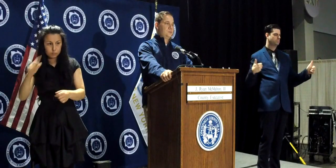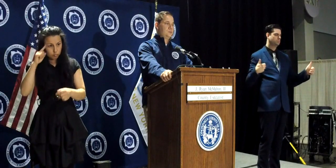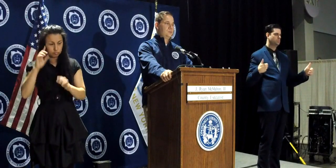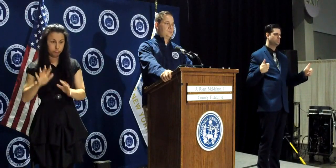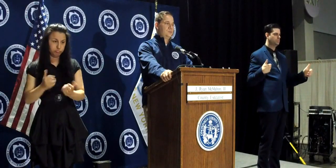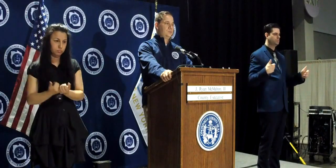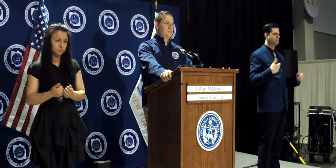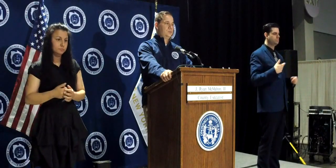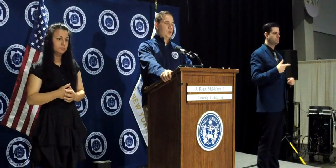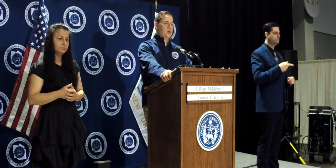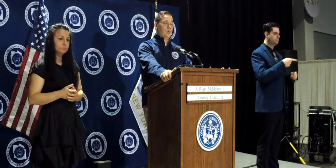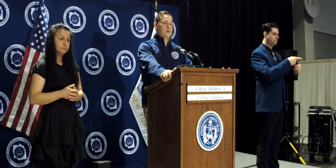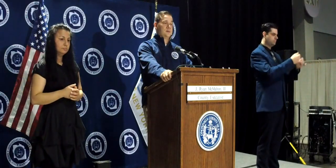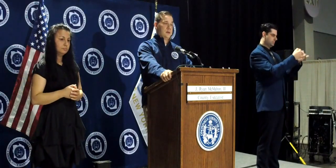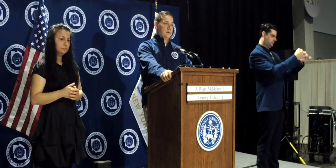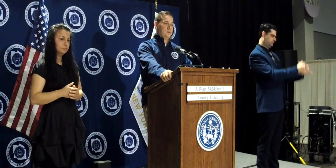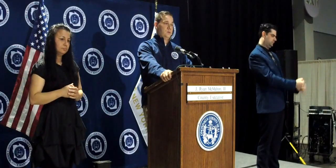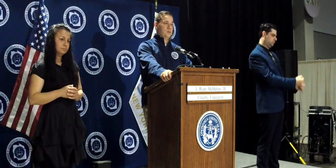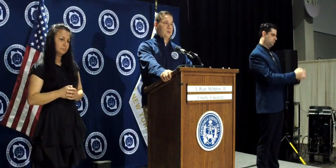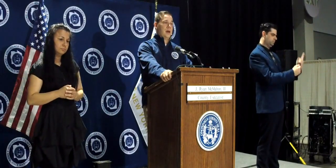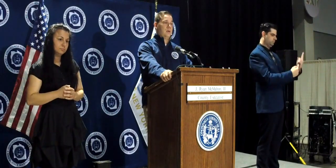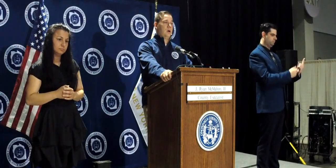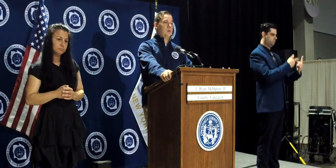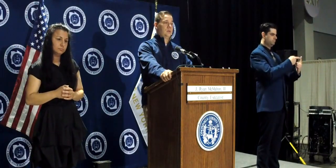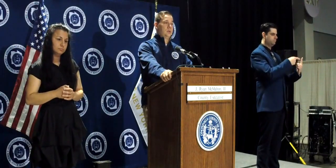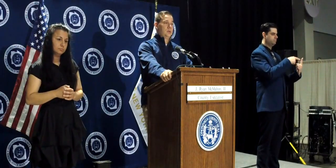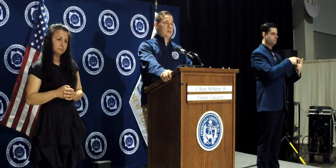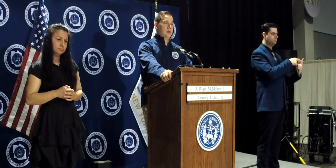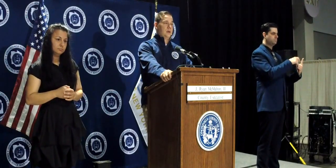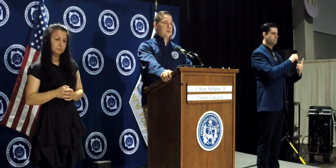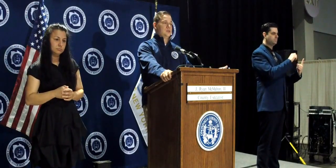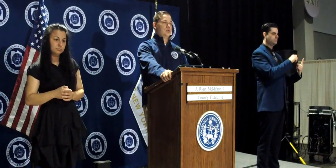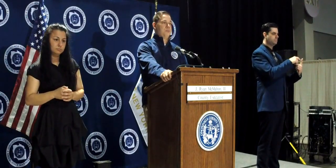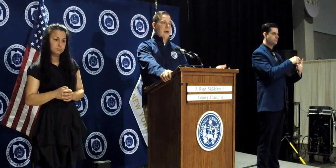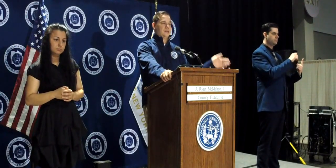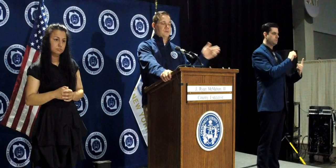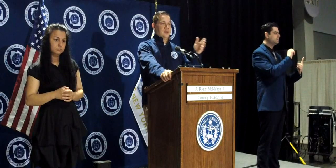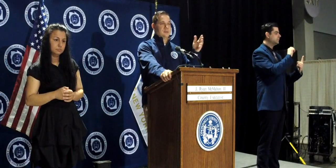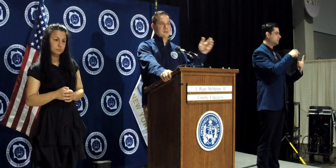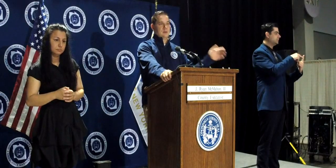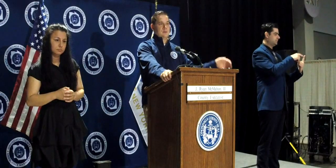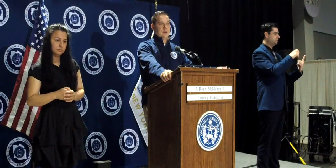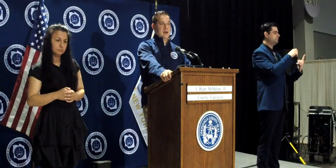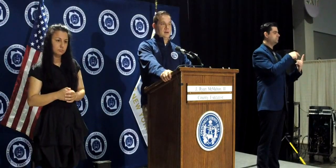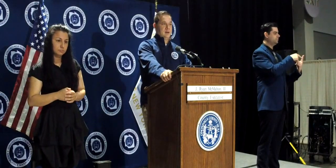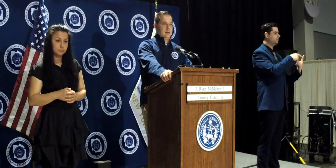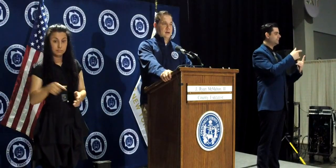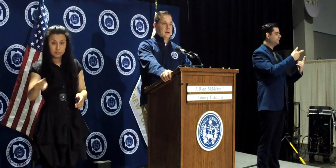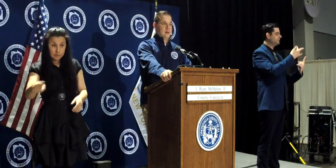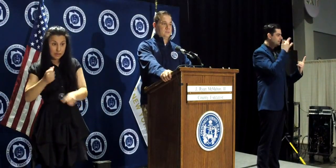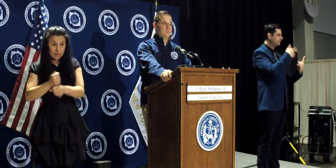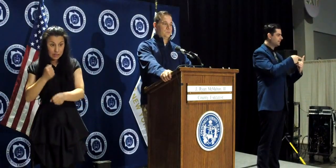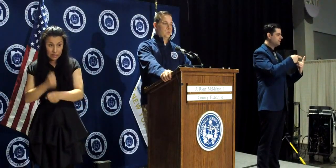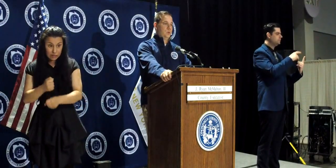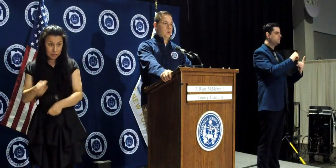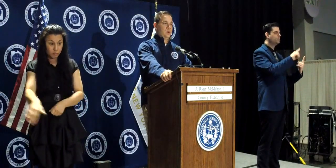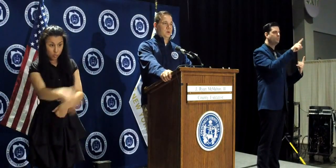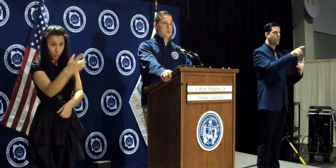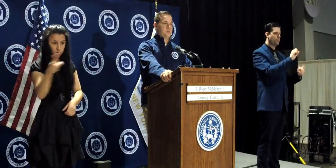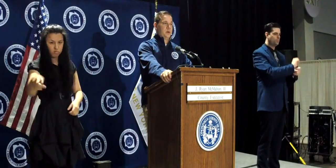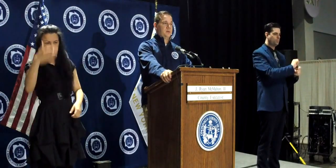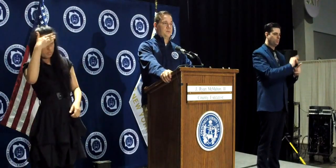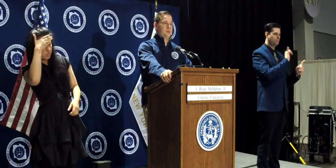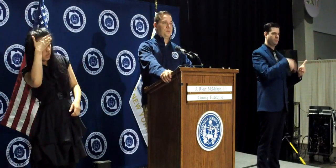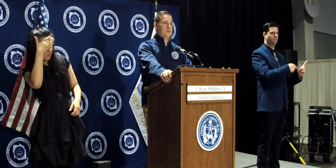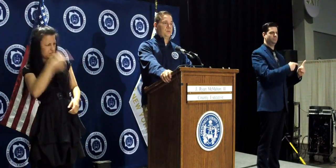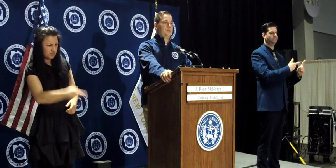individuals going to work sick, which we now know in this new batch of cases that we've had, we know that